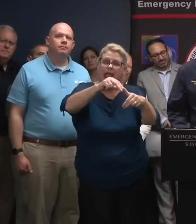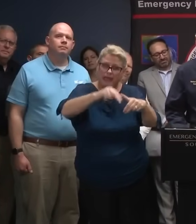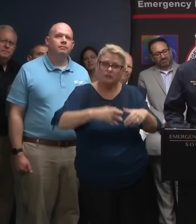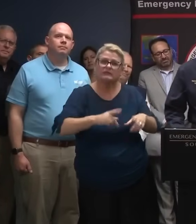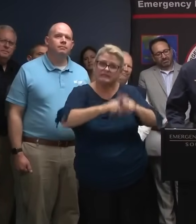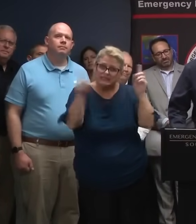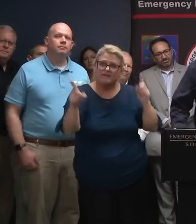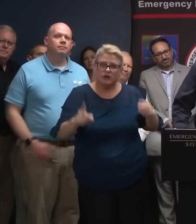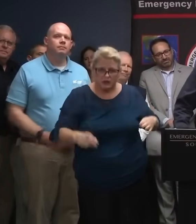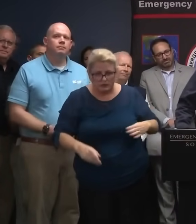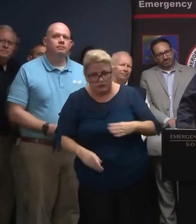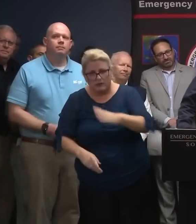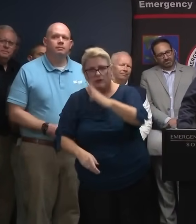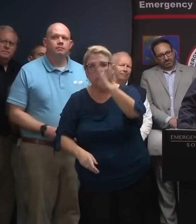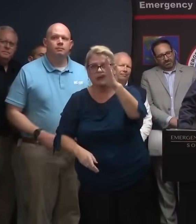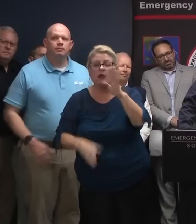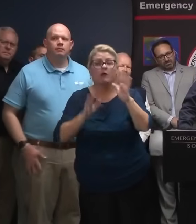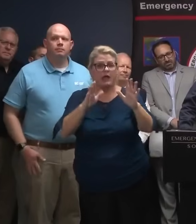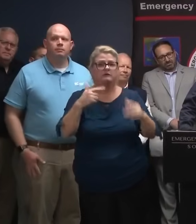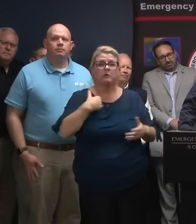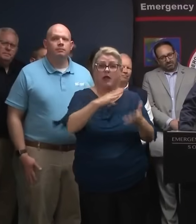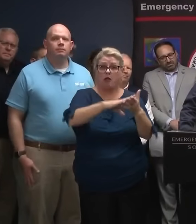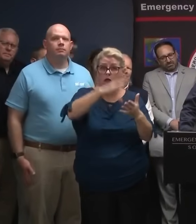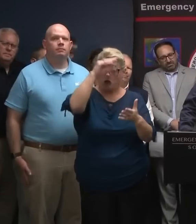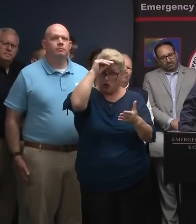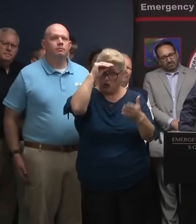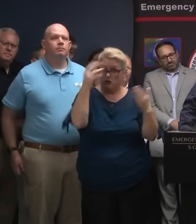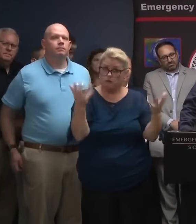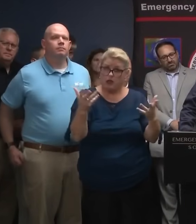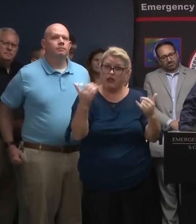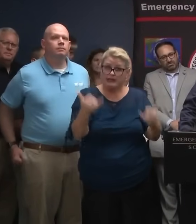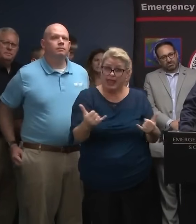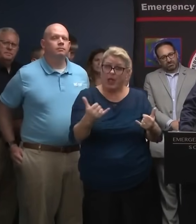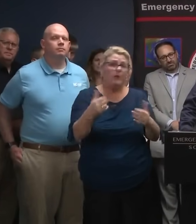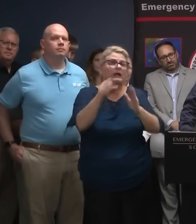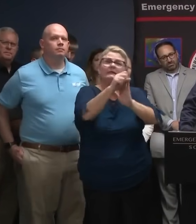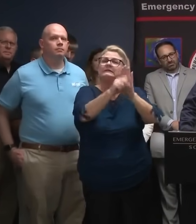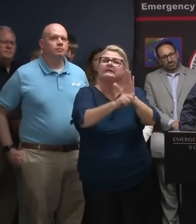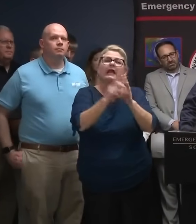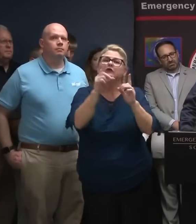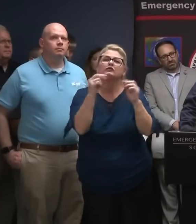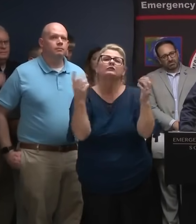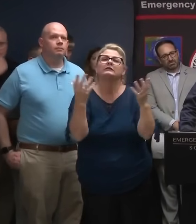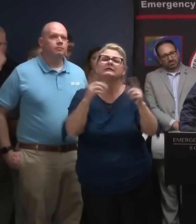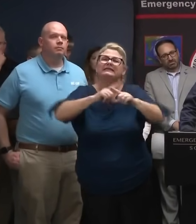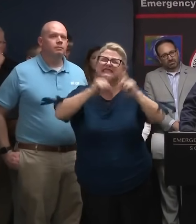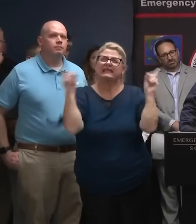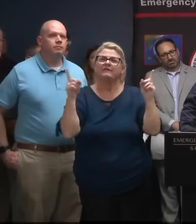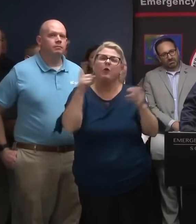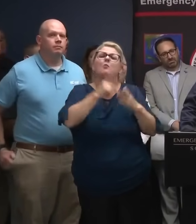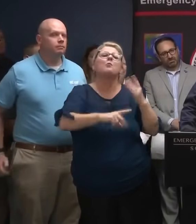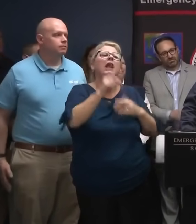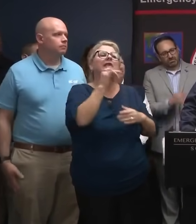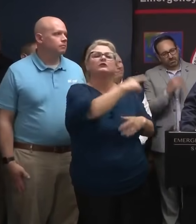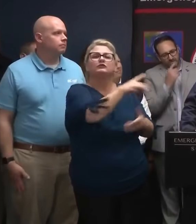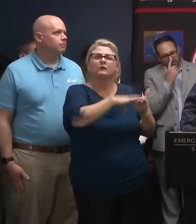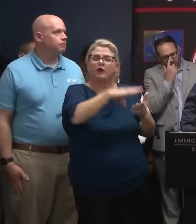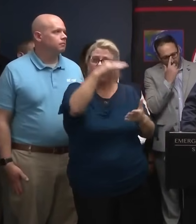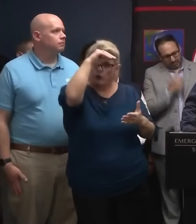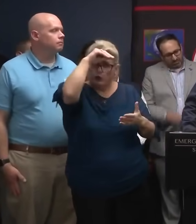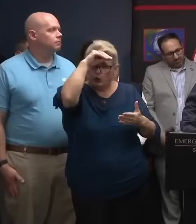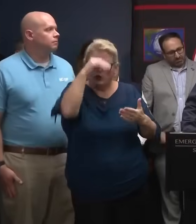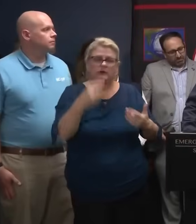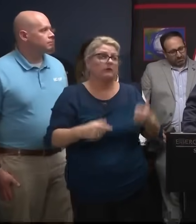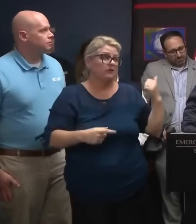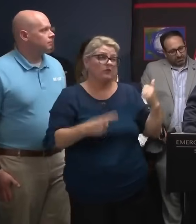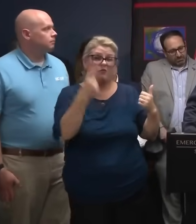storms. Looking back on this with what we know now, is there anything that the state would have done differently? Or what have you learned from this? One thing